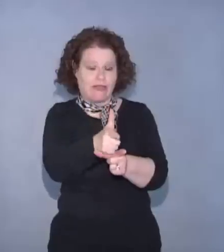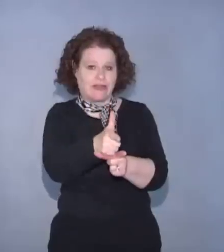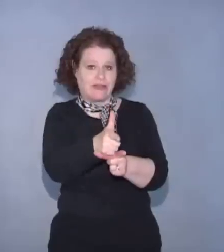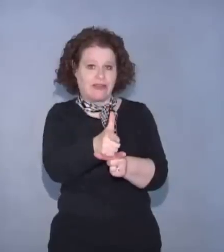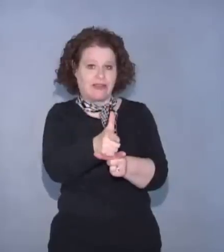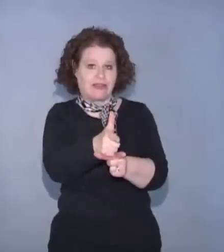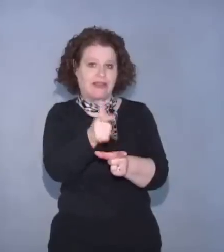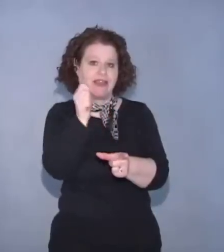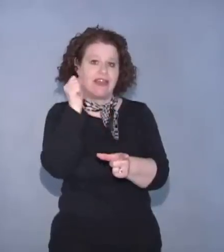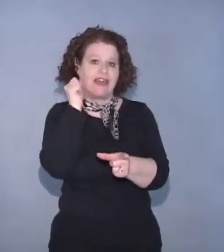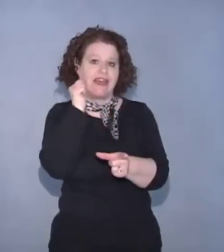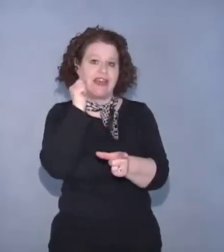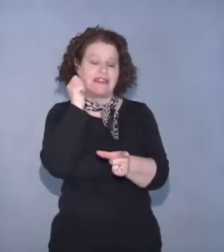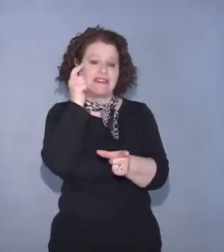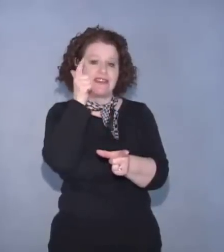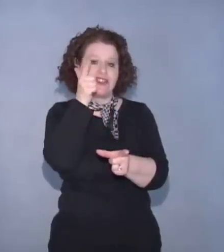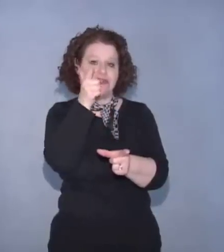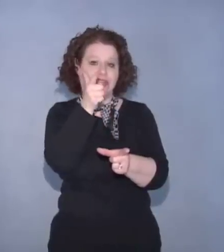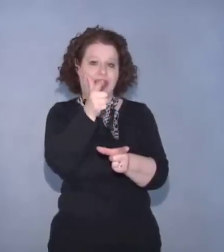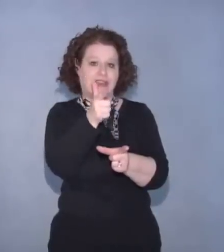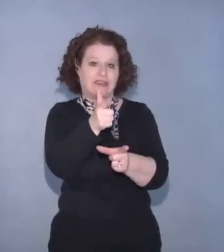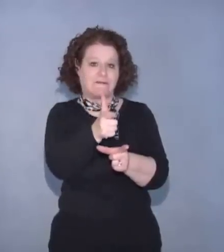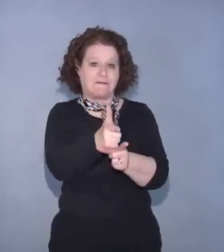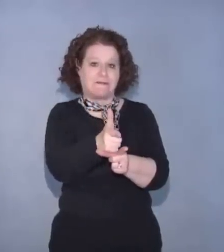brother, and sister again.